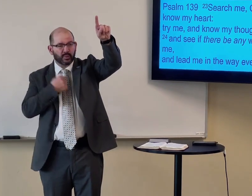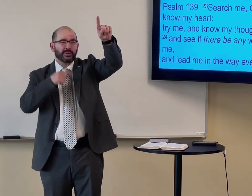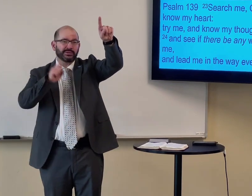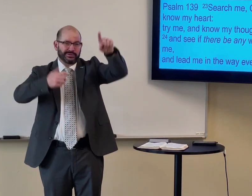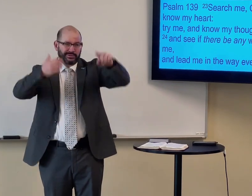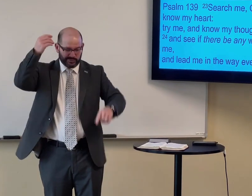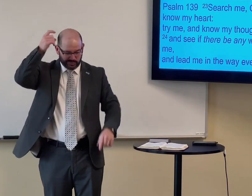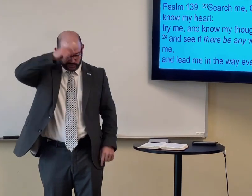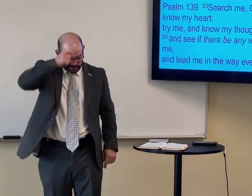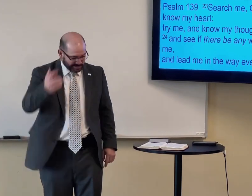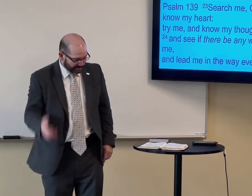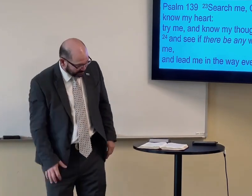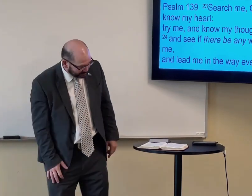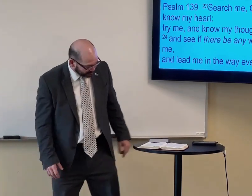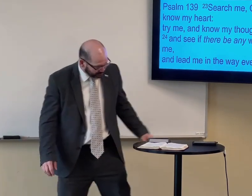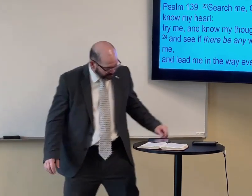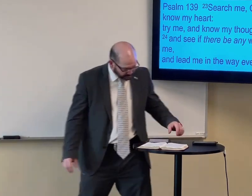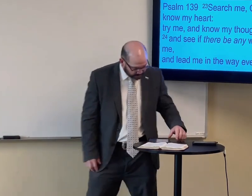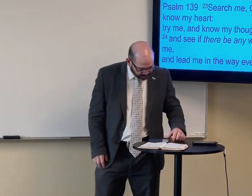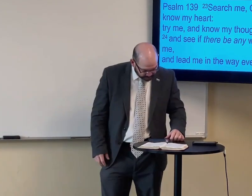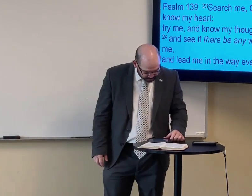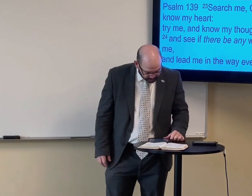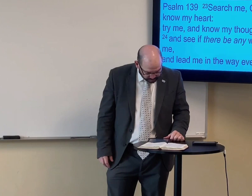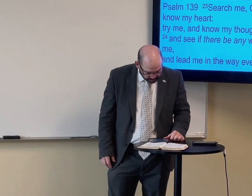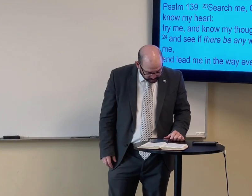you know what to do how to order them.